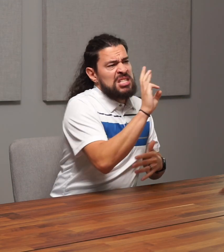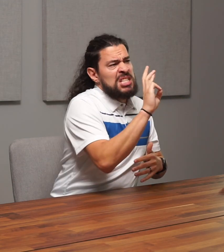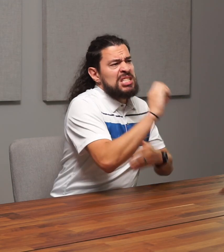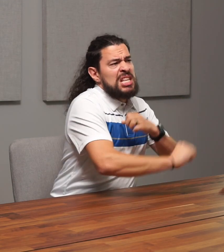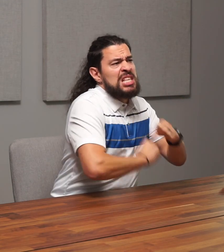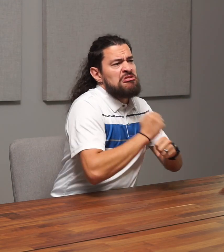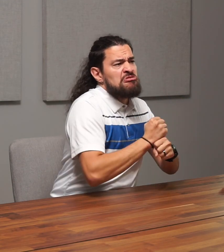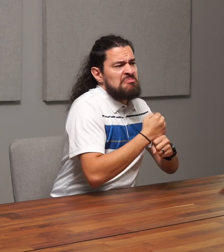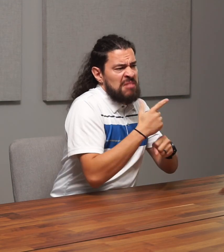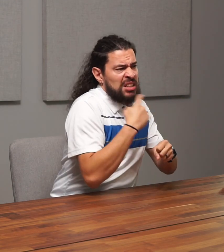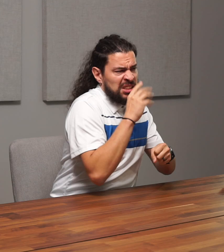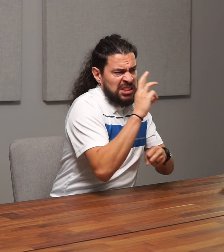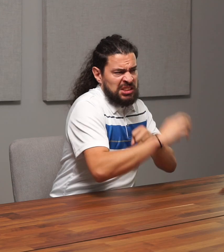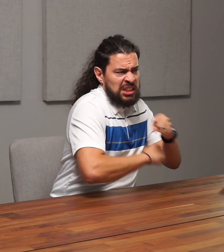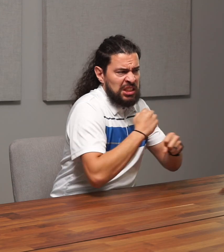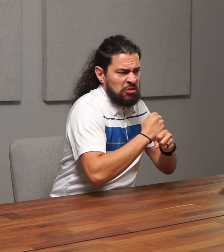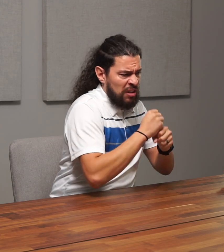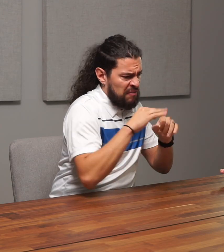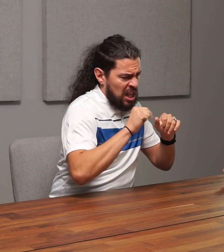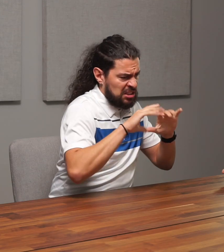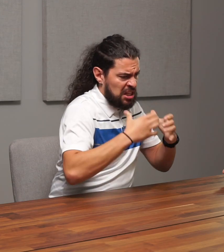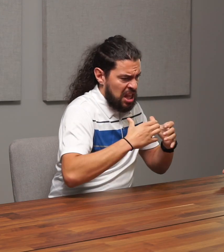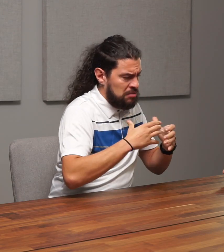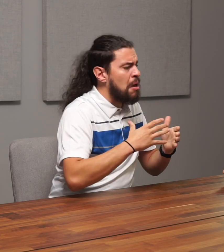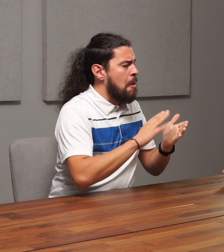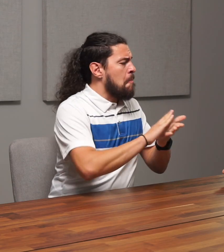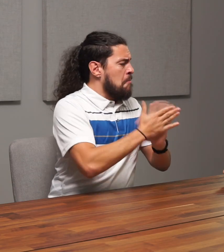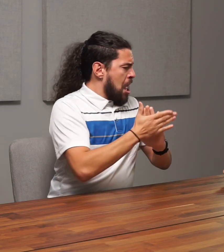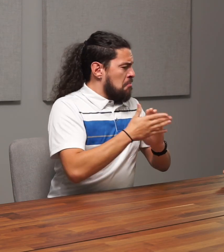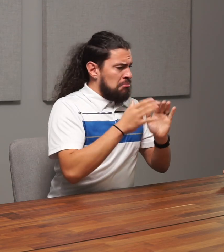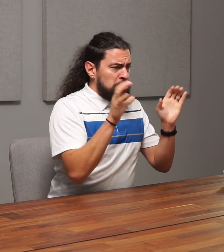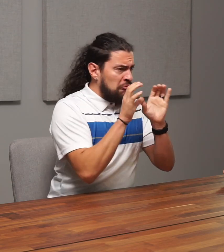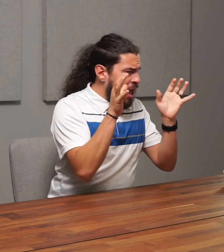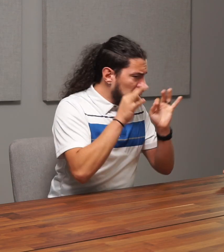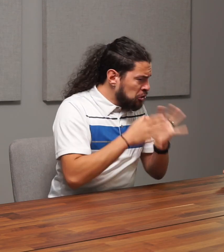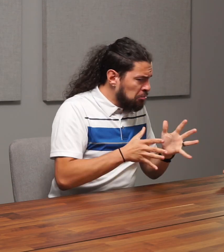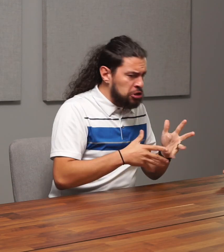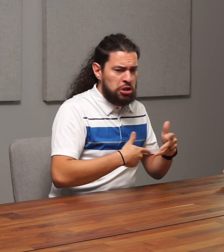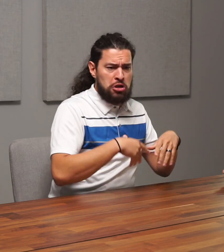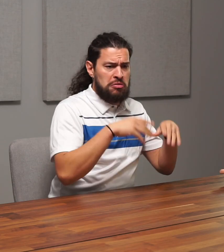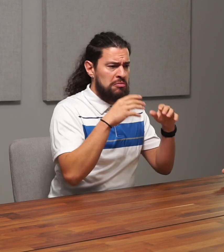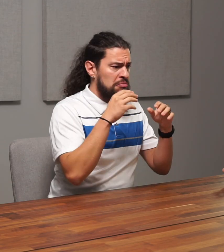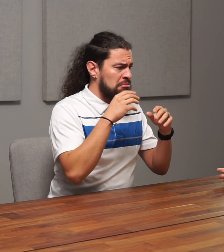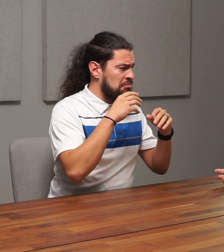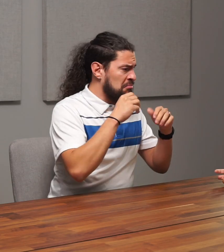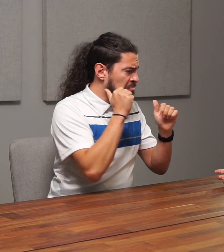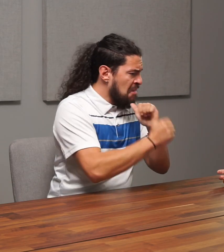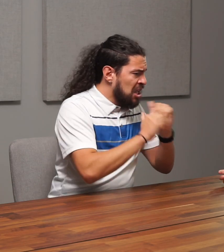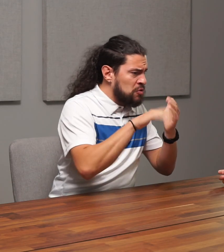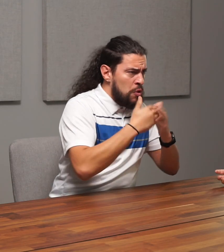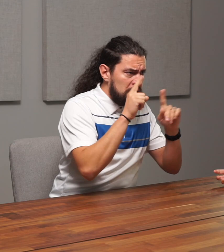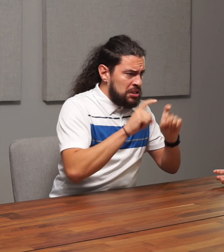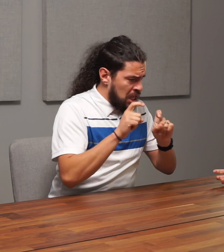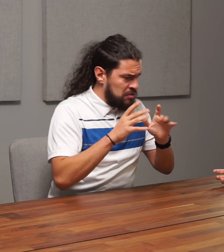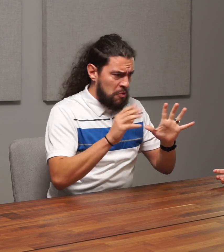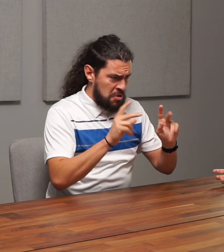to using a deaf interpreter so in general interpreters maybe take